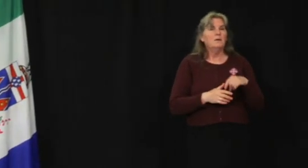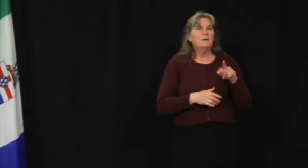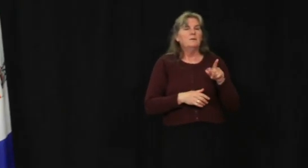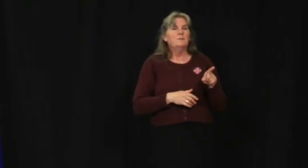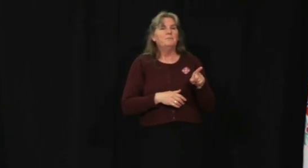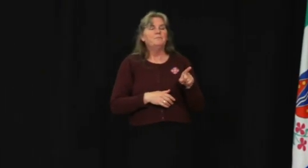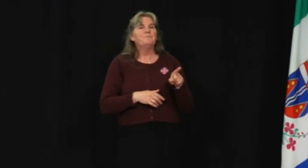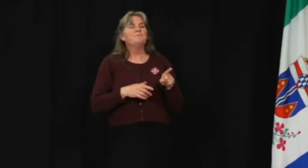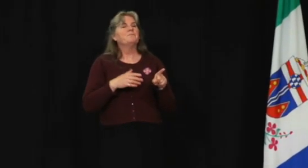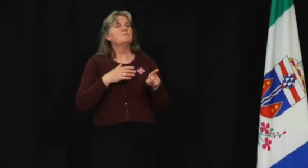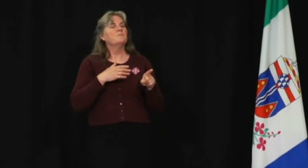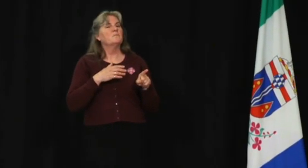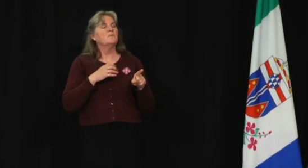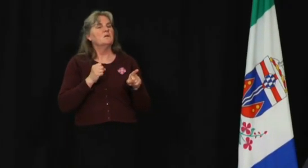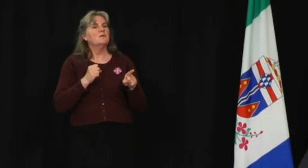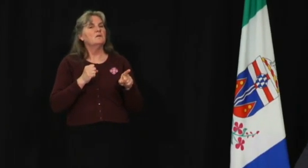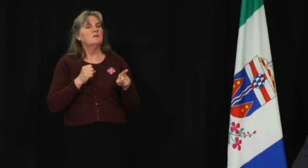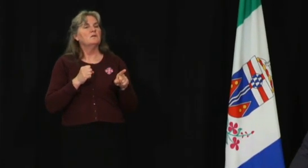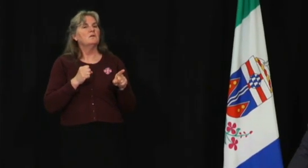So